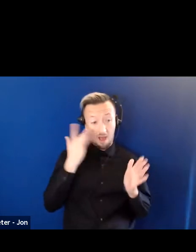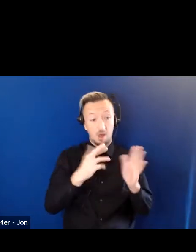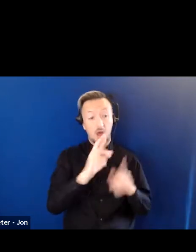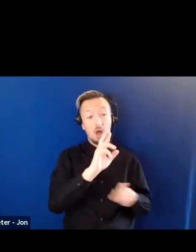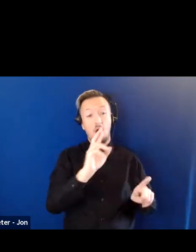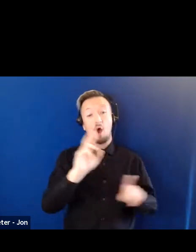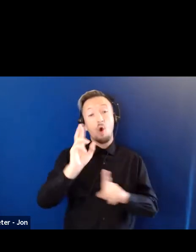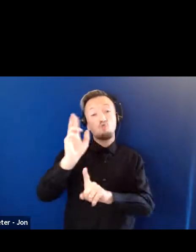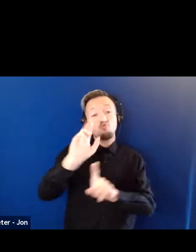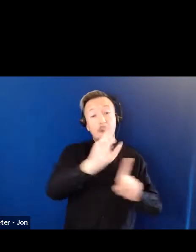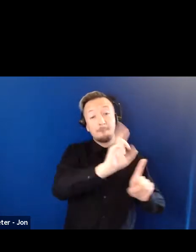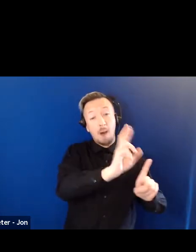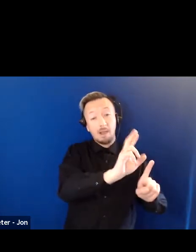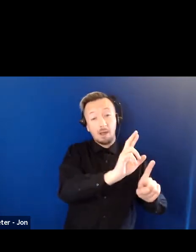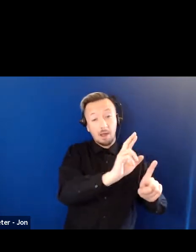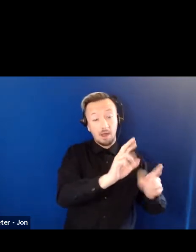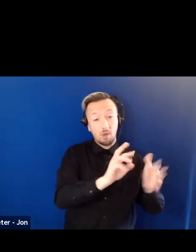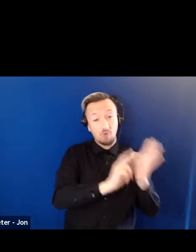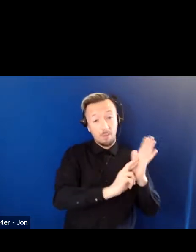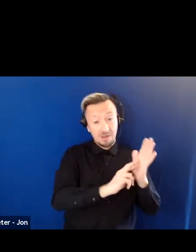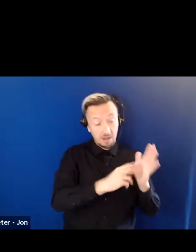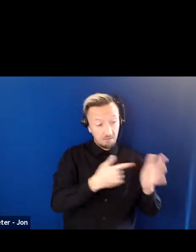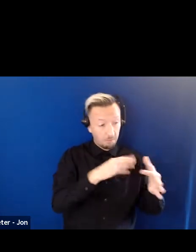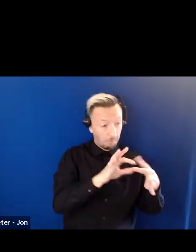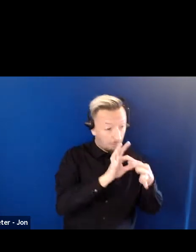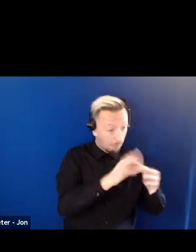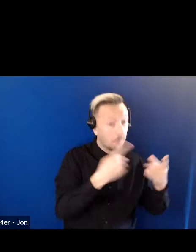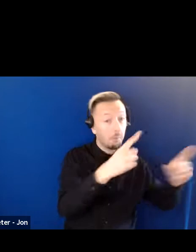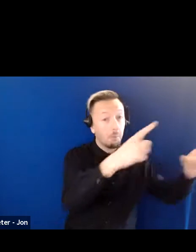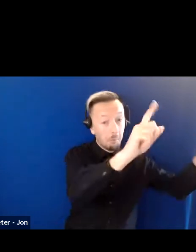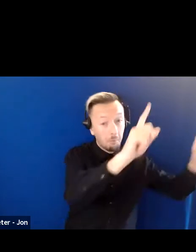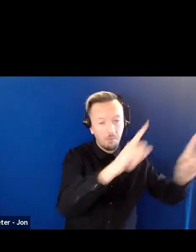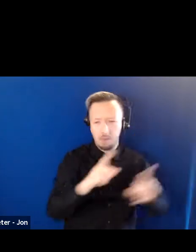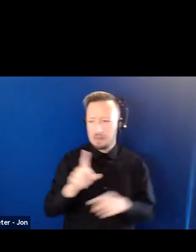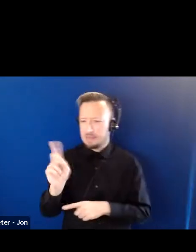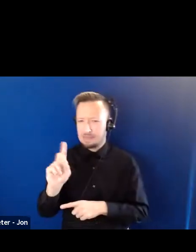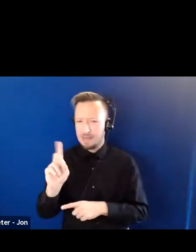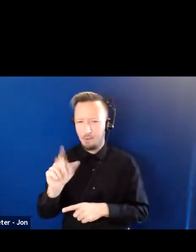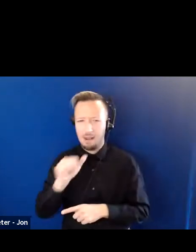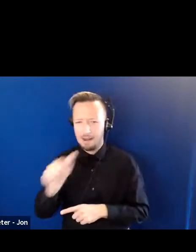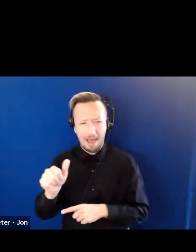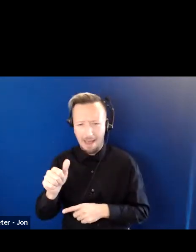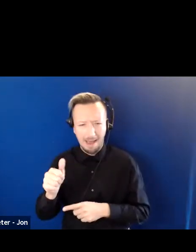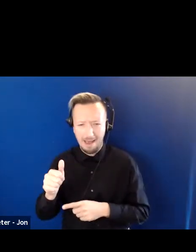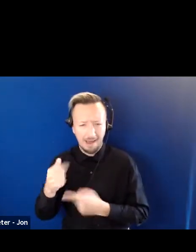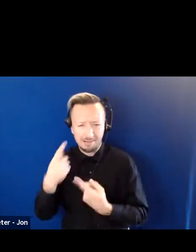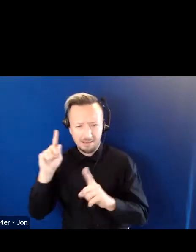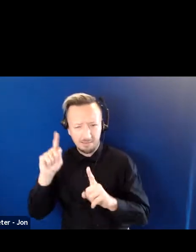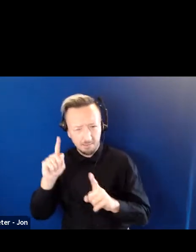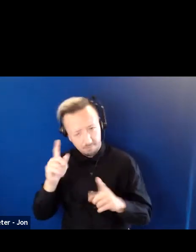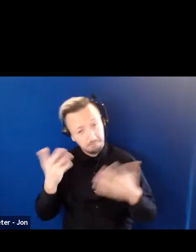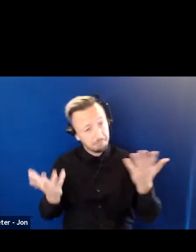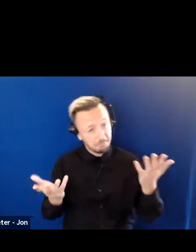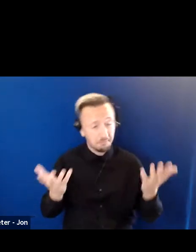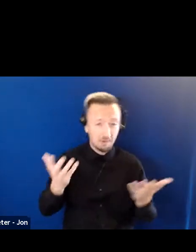representatives than I have some of my Democratic representatives. So we know that it is key and essential to actually get